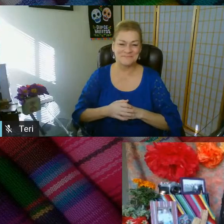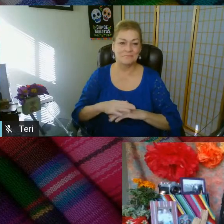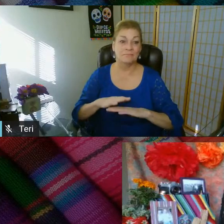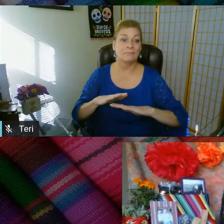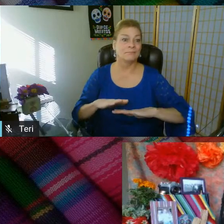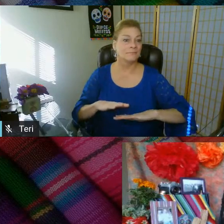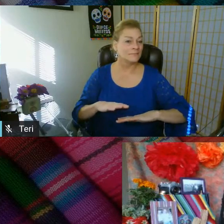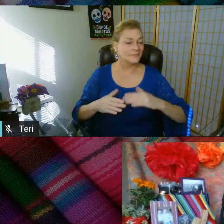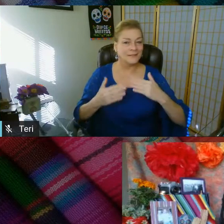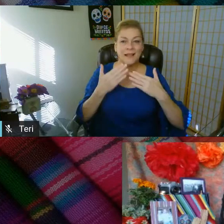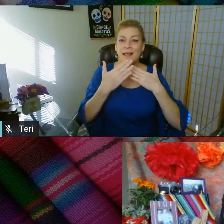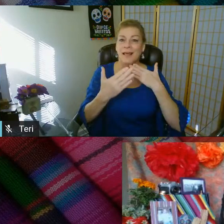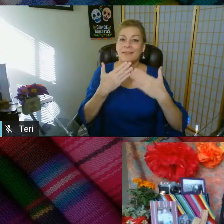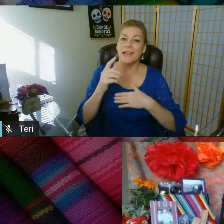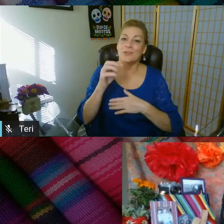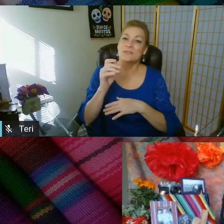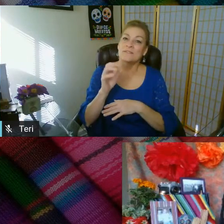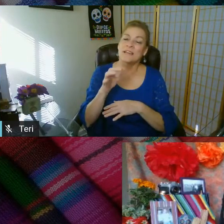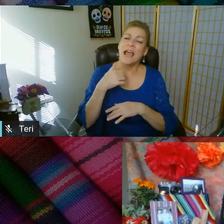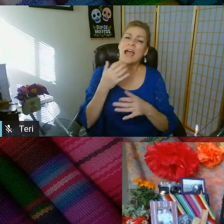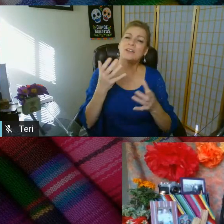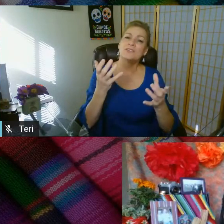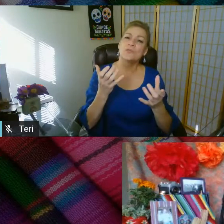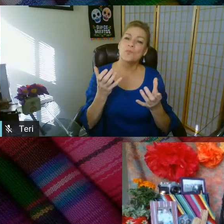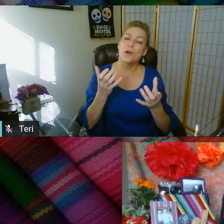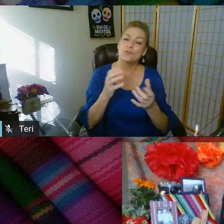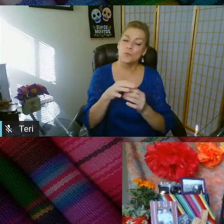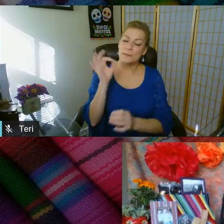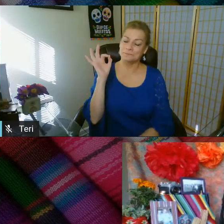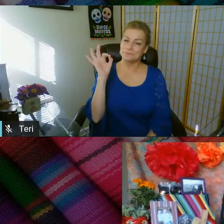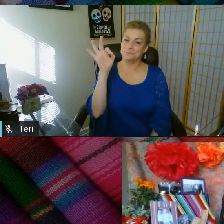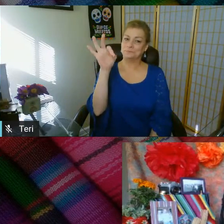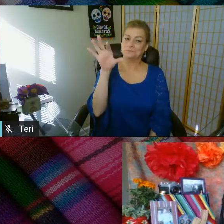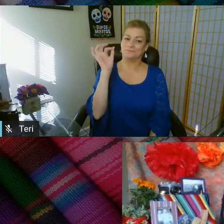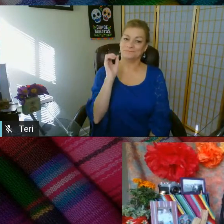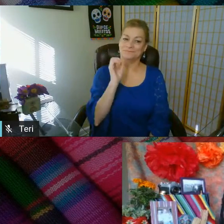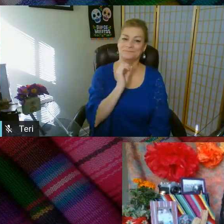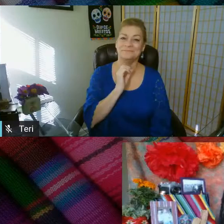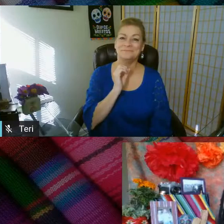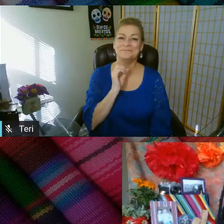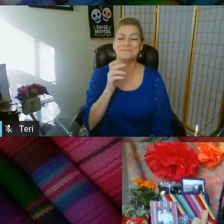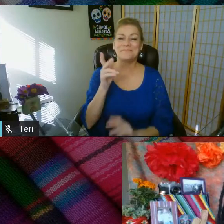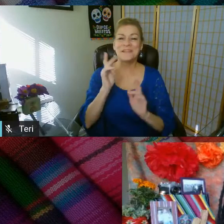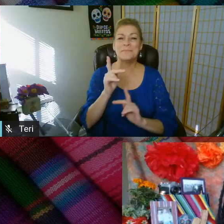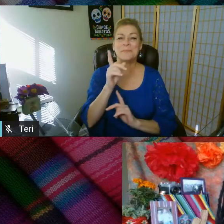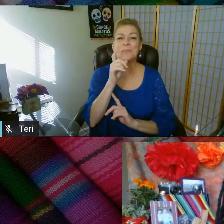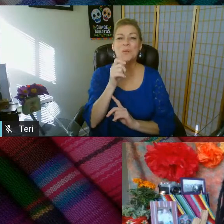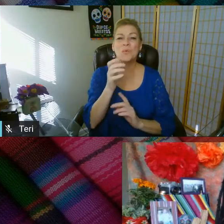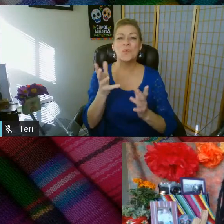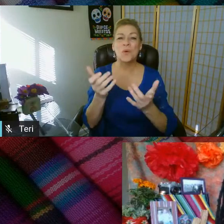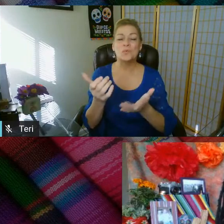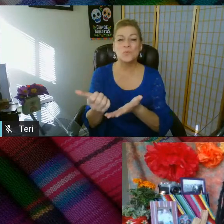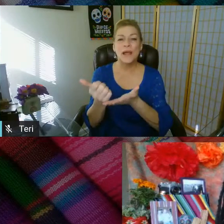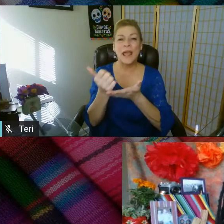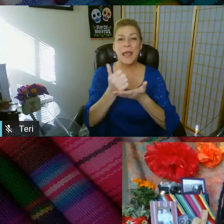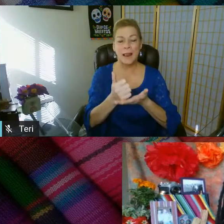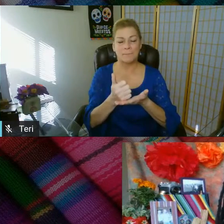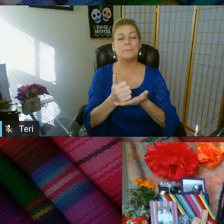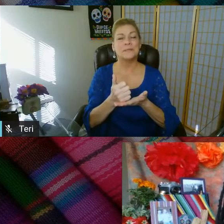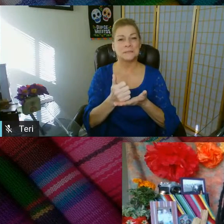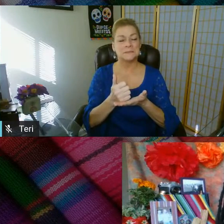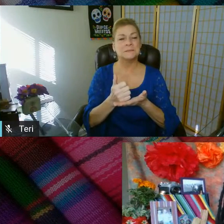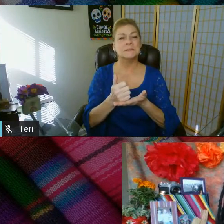Thank you, Tiffany. I just wanted to put a real quick plug in for those of you who would like to help us hold the high watch